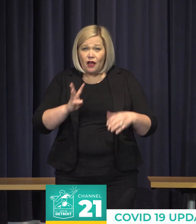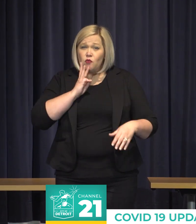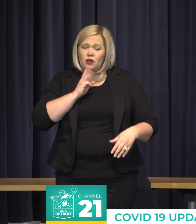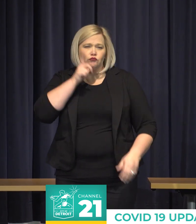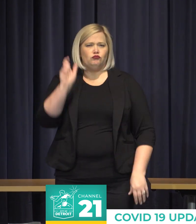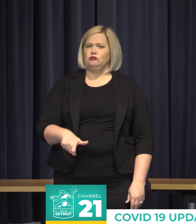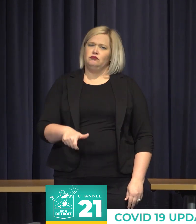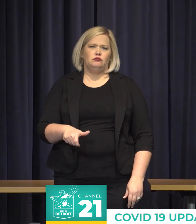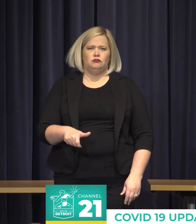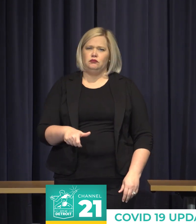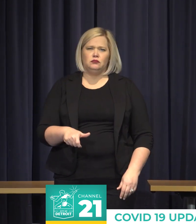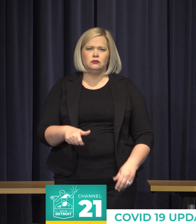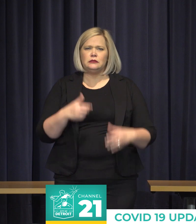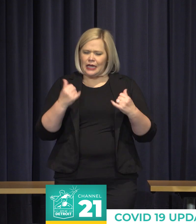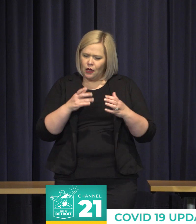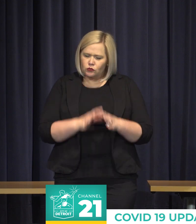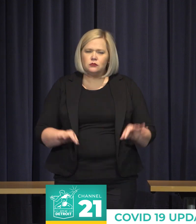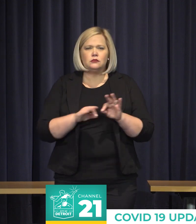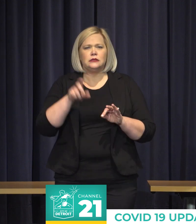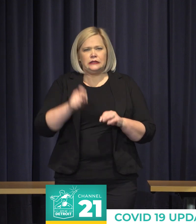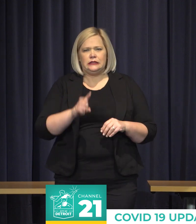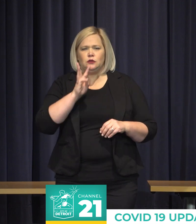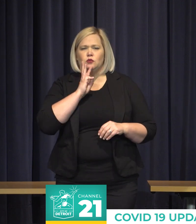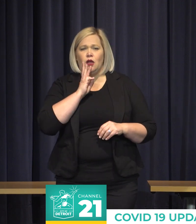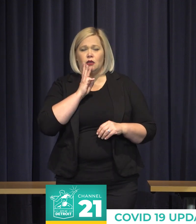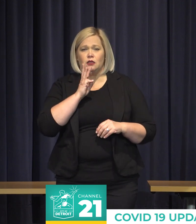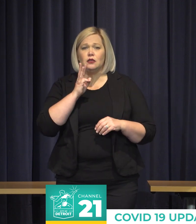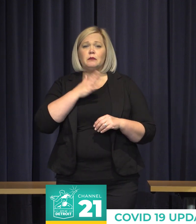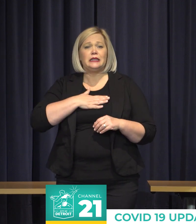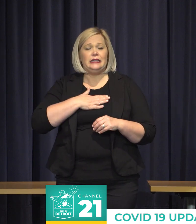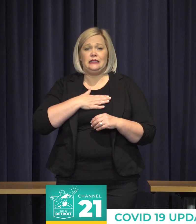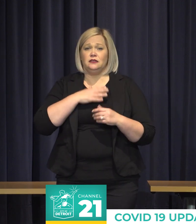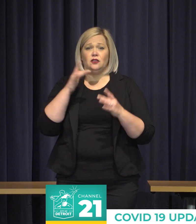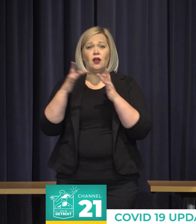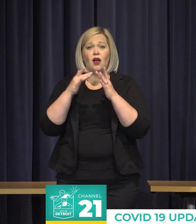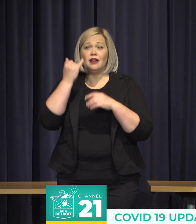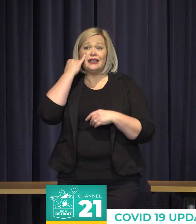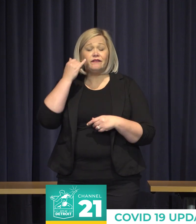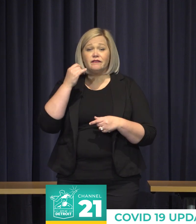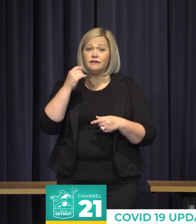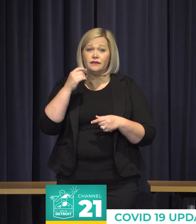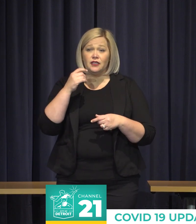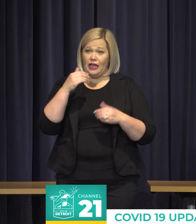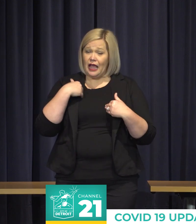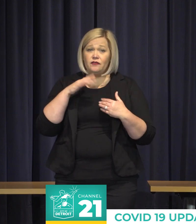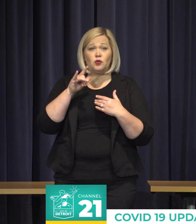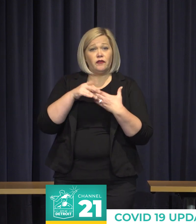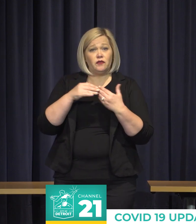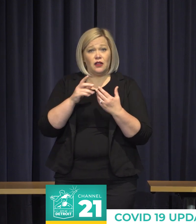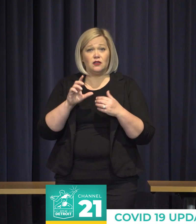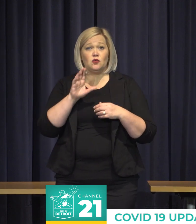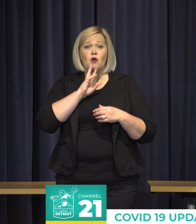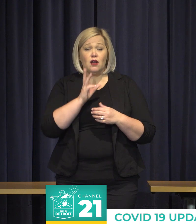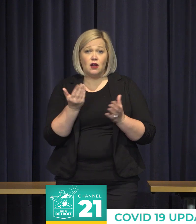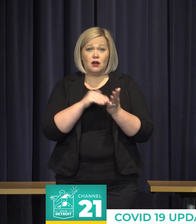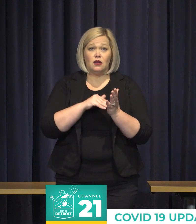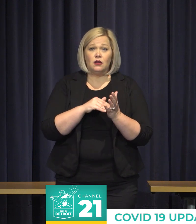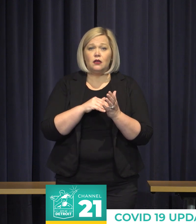middle of this crisis. Get on the $25 program. If you don't have the $25, the state will pay it. but we just want to get the